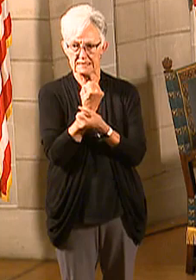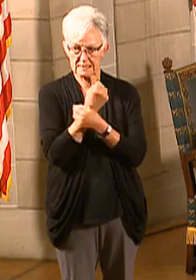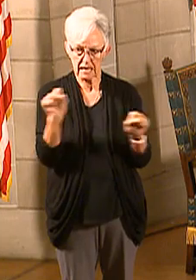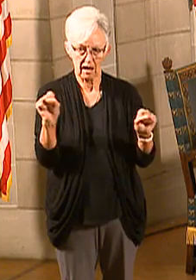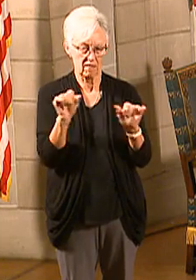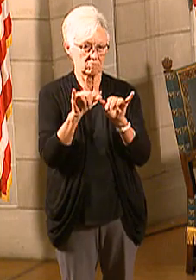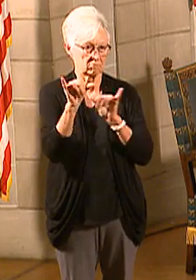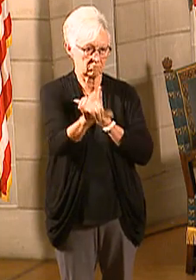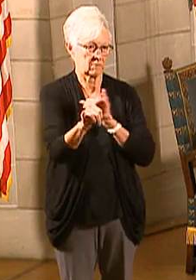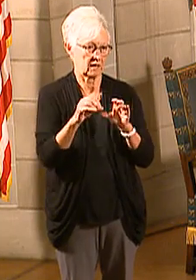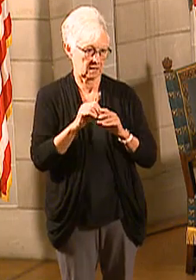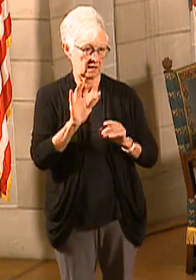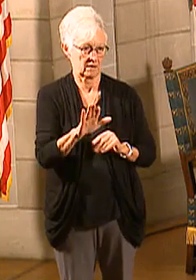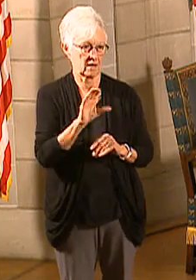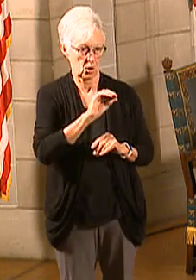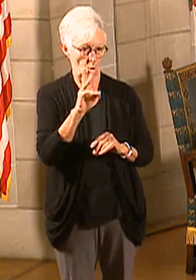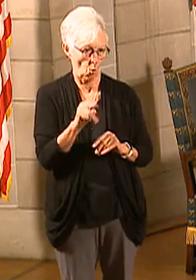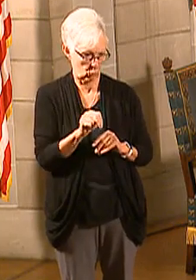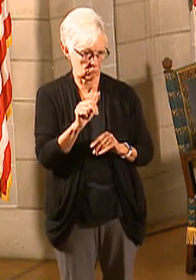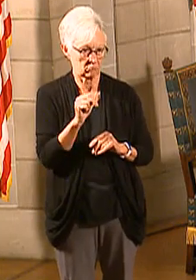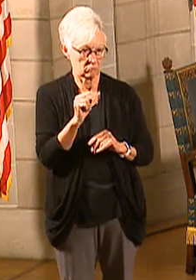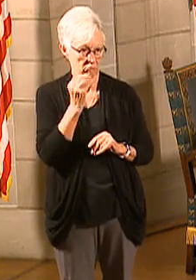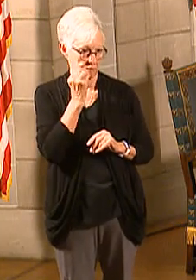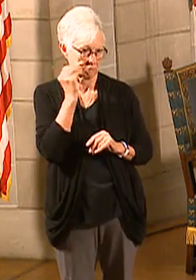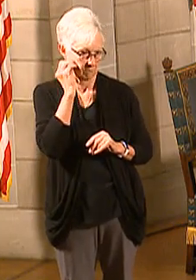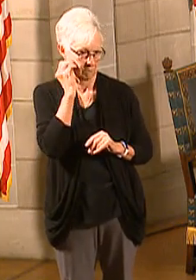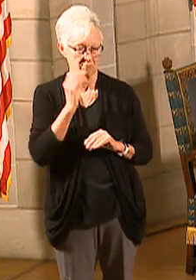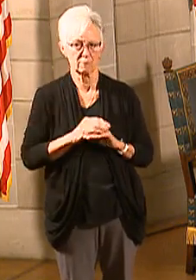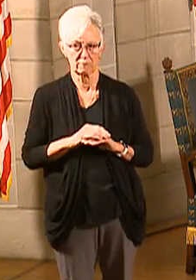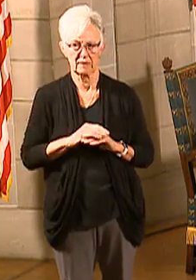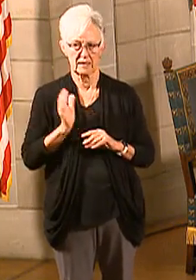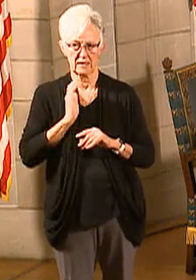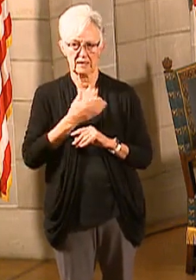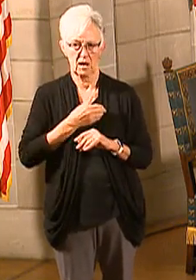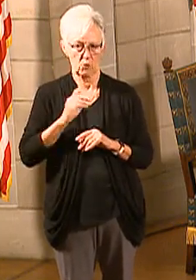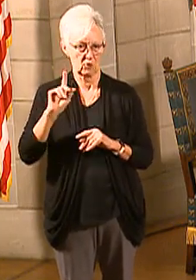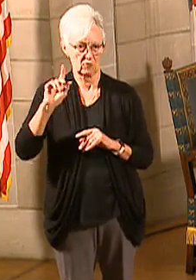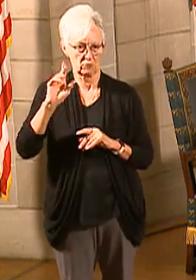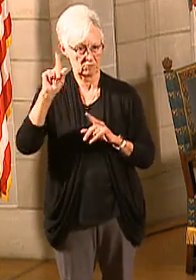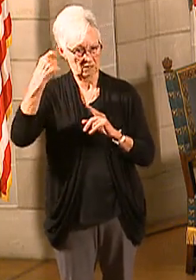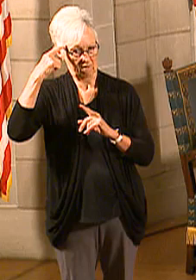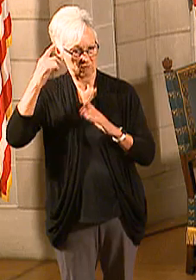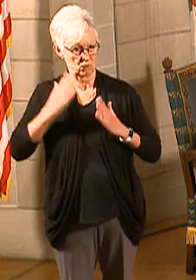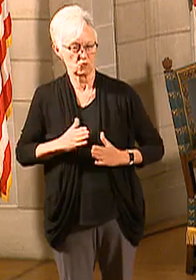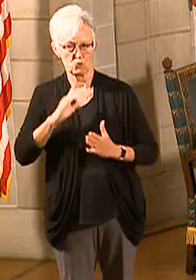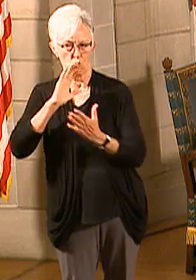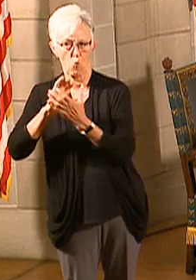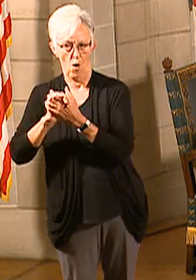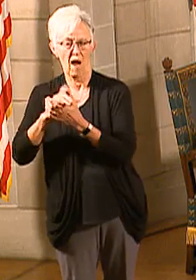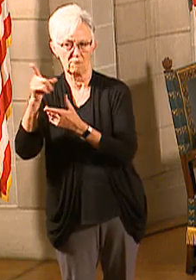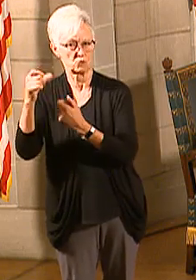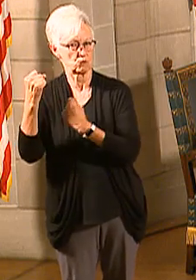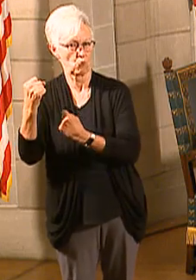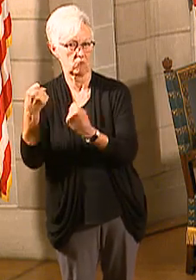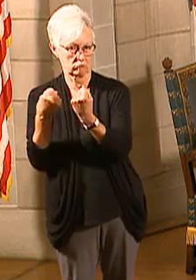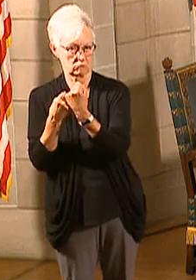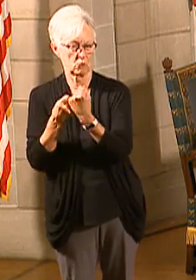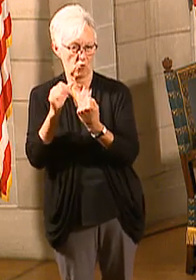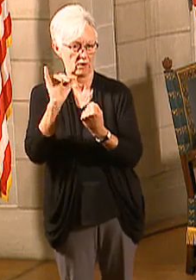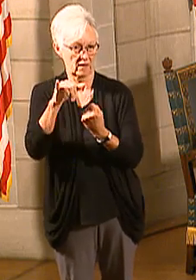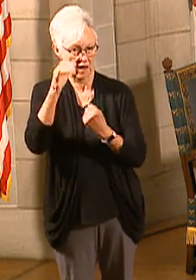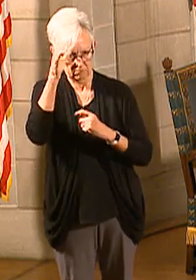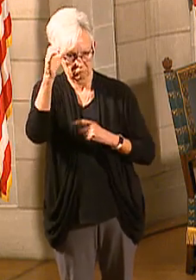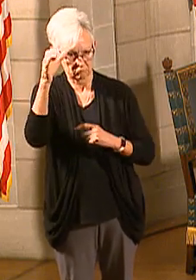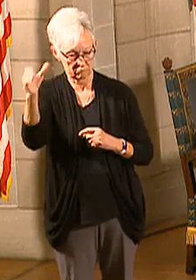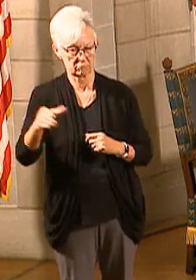fact, our own First Lady is key in that leadership and shepherding this effort. The Thriving Families Initiative has expanded on that work to